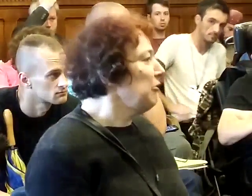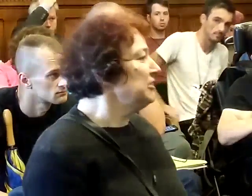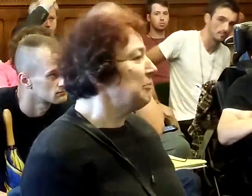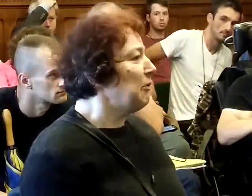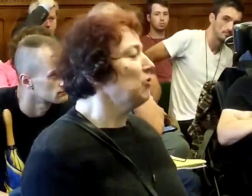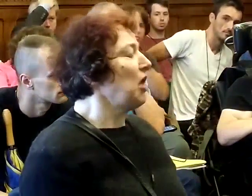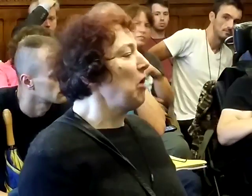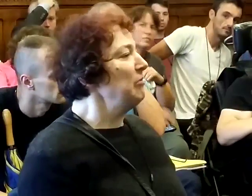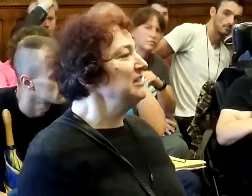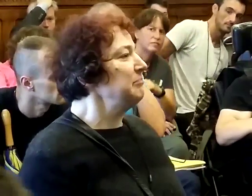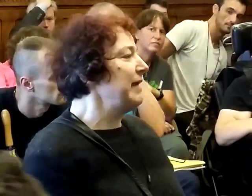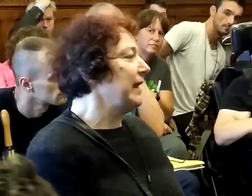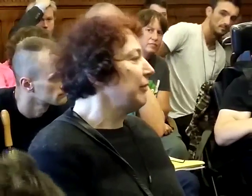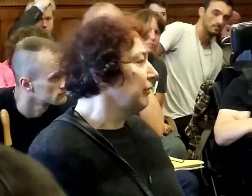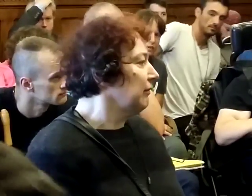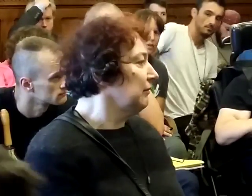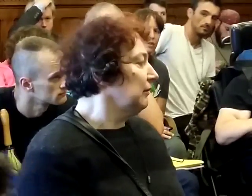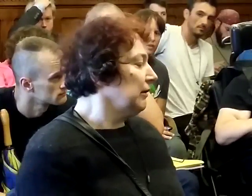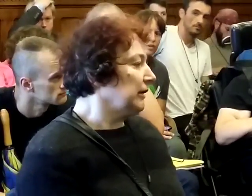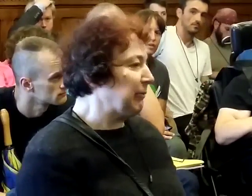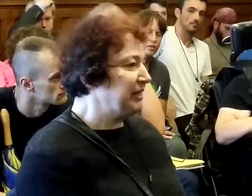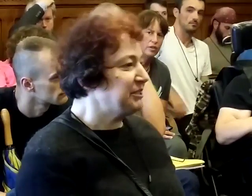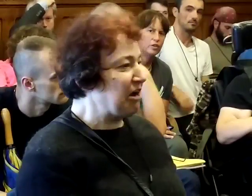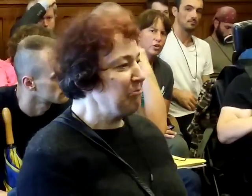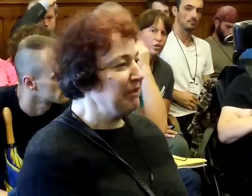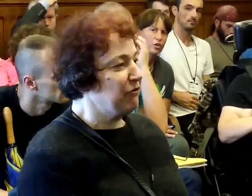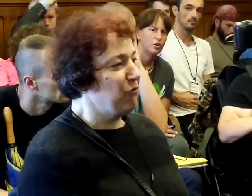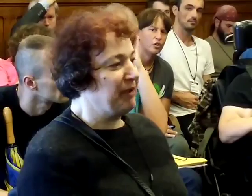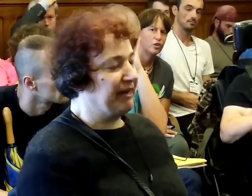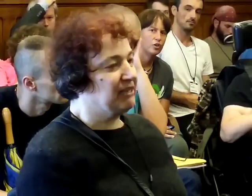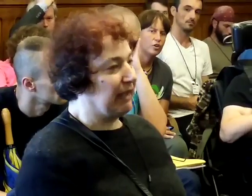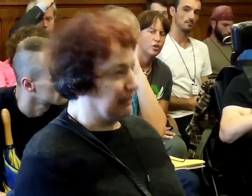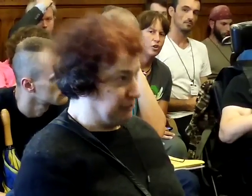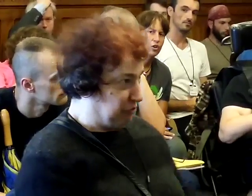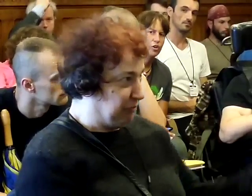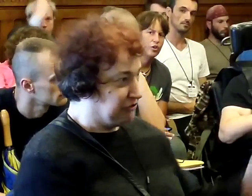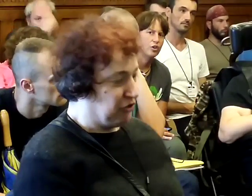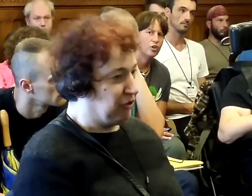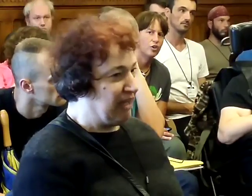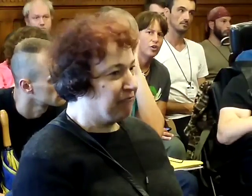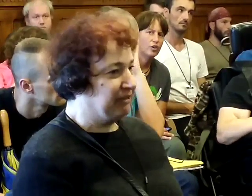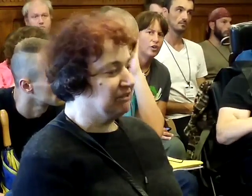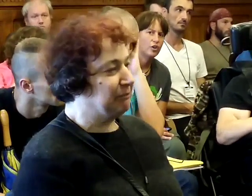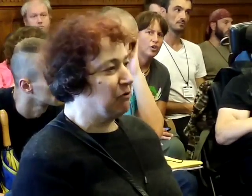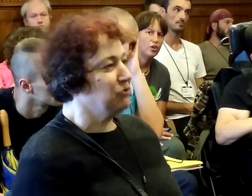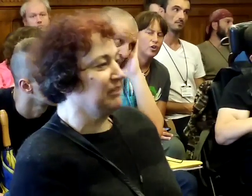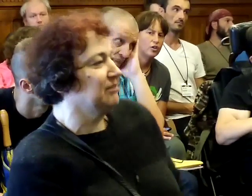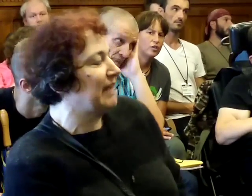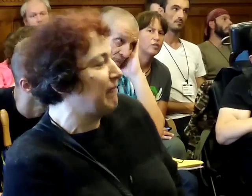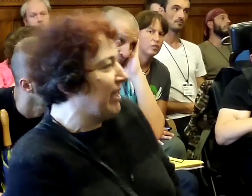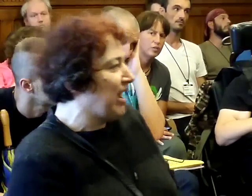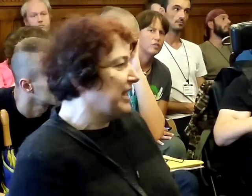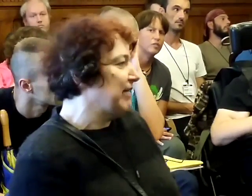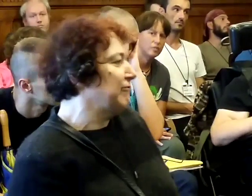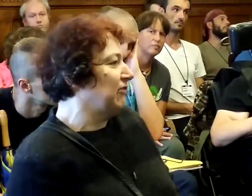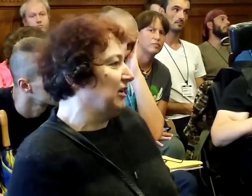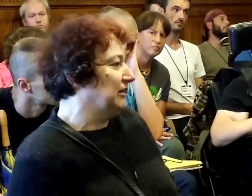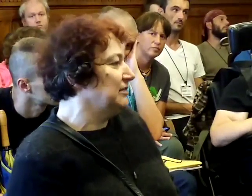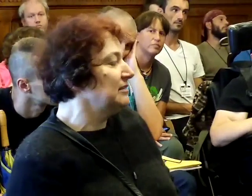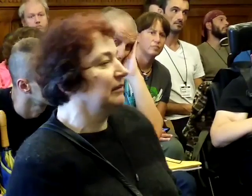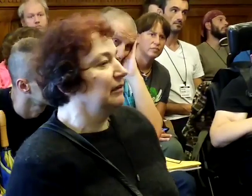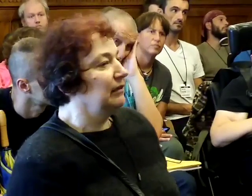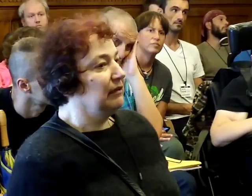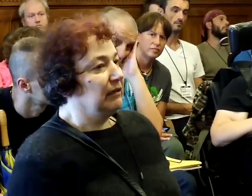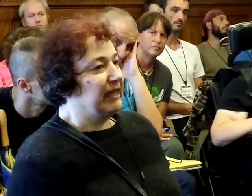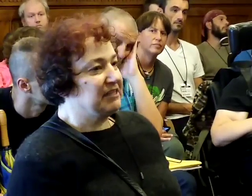The people who support Owen Smith, I mean, Jeremy Corbyn and John McDonnell have been supporting the Save the ILF funds.